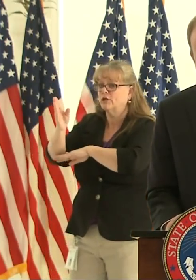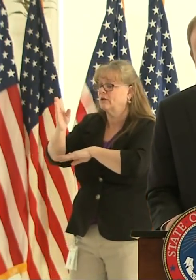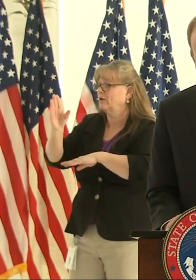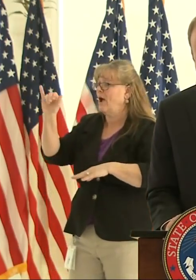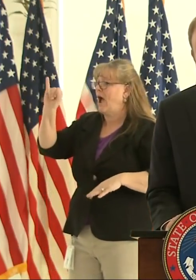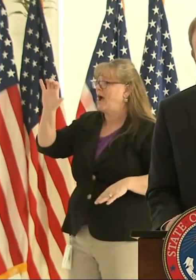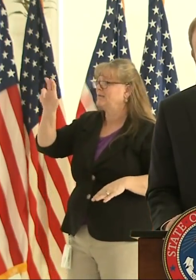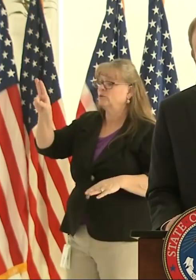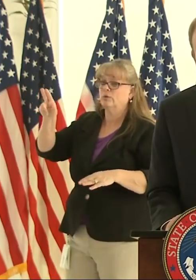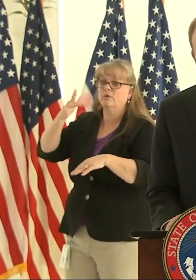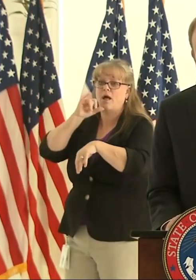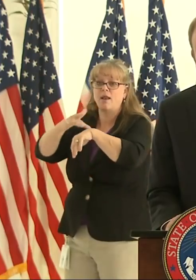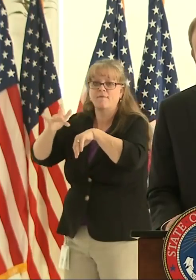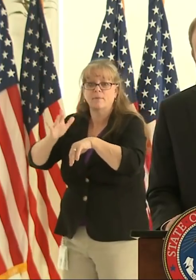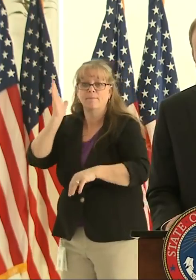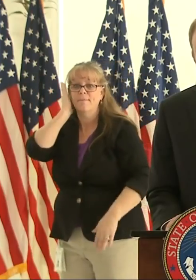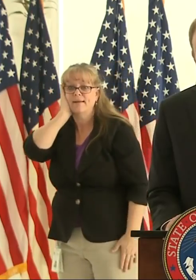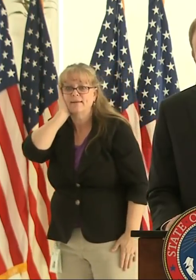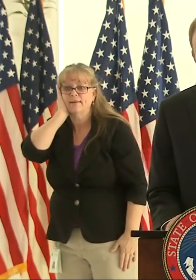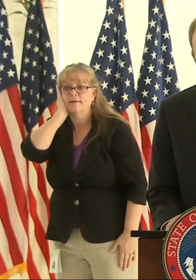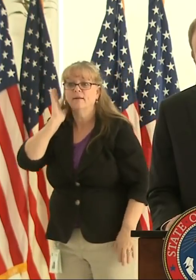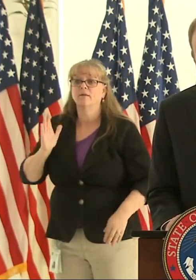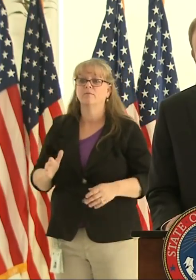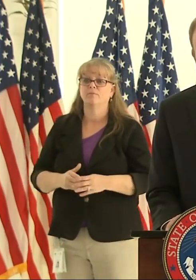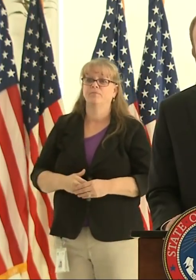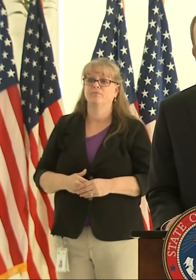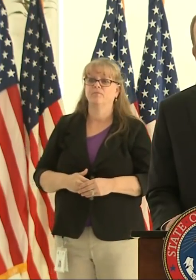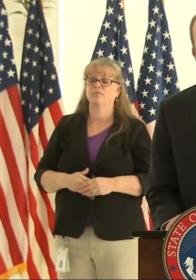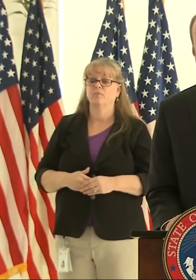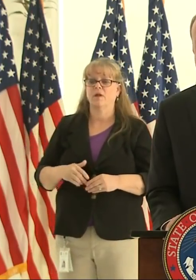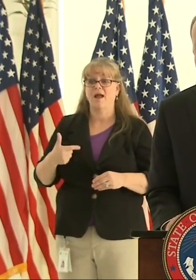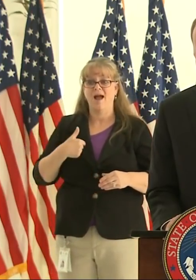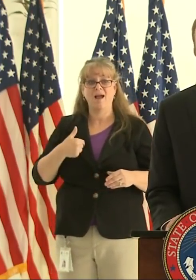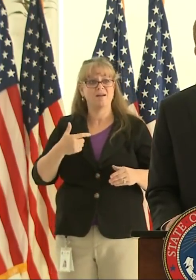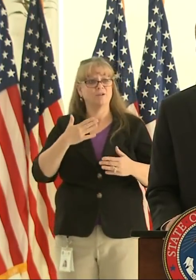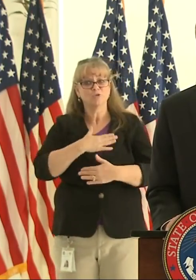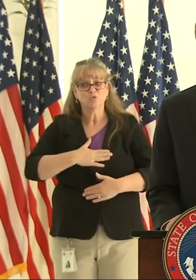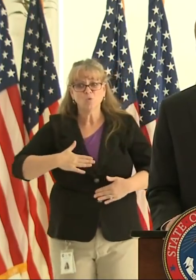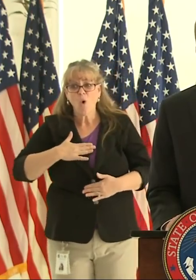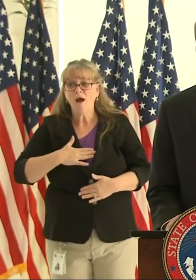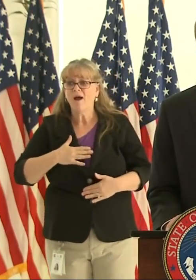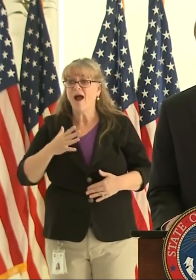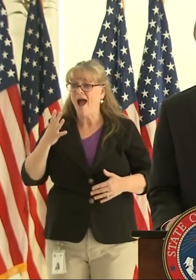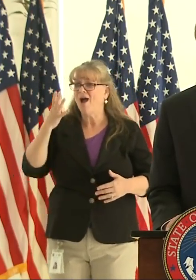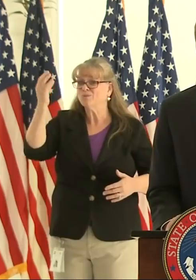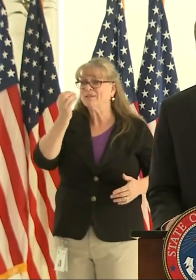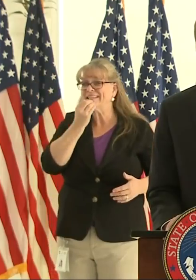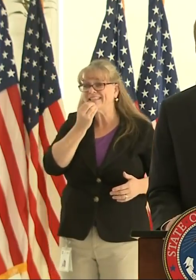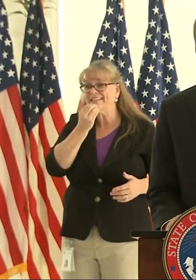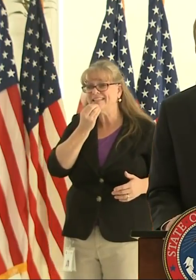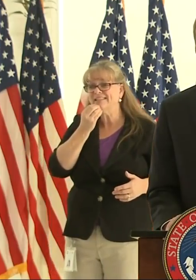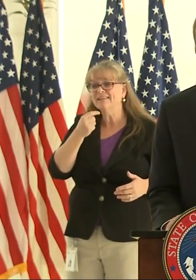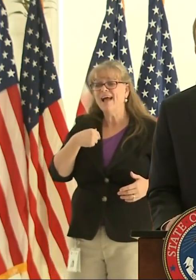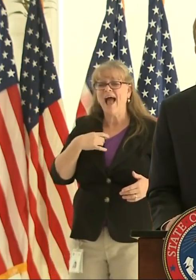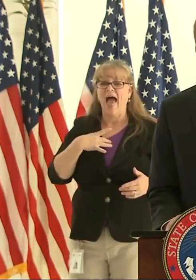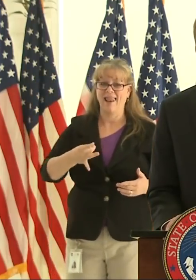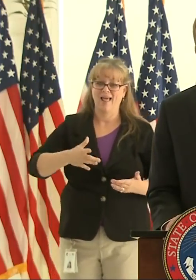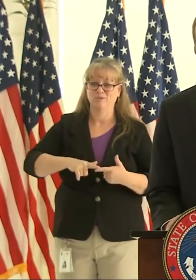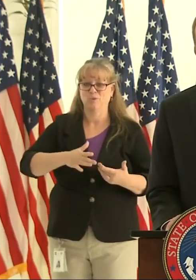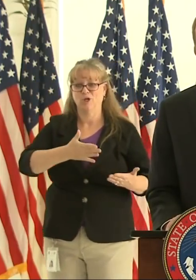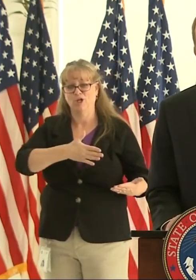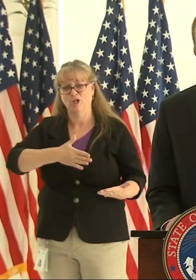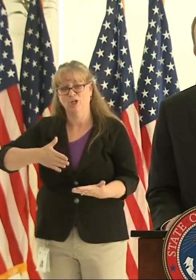So nobody wants to eat out more than me, because while I enjoy cooking, I haven't had the time to cook